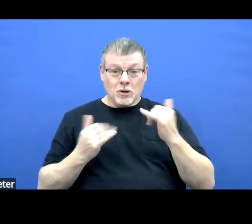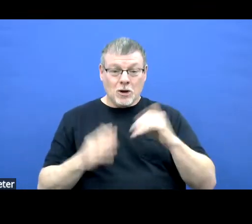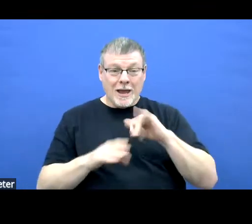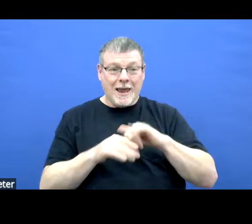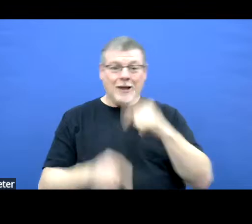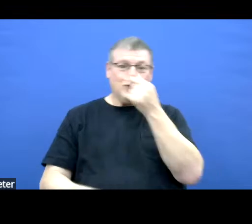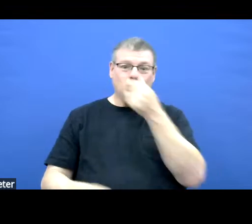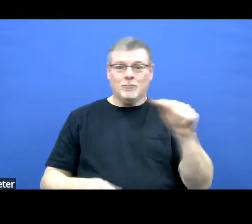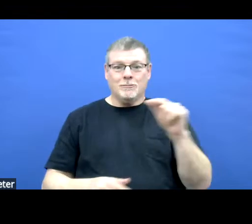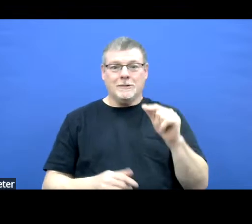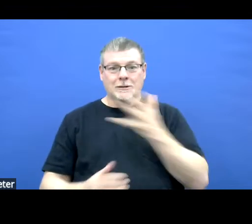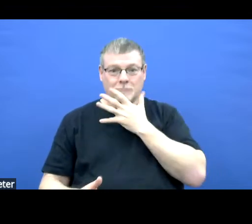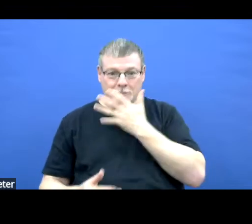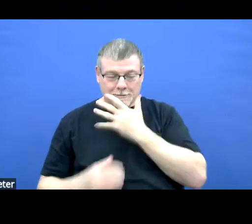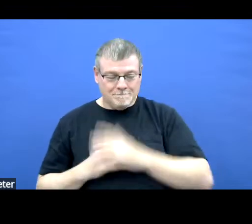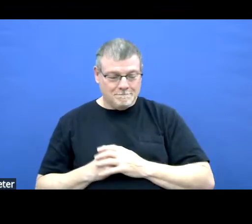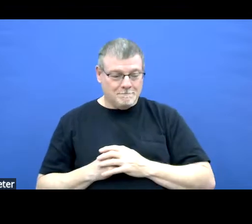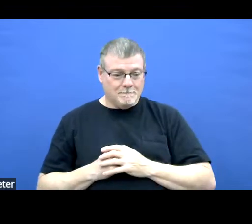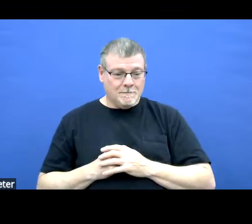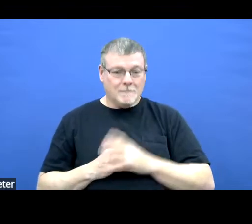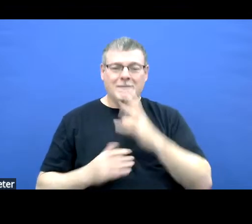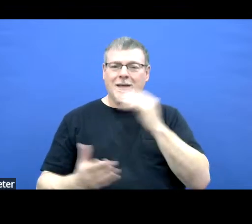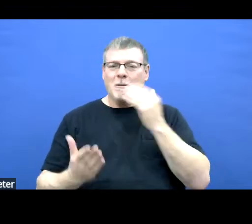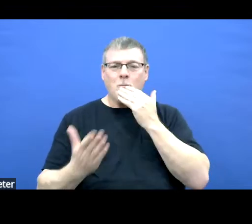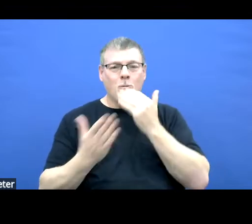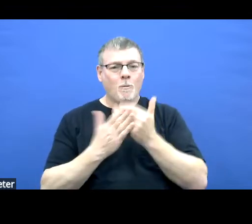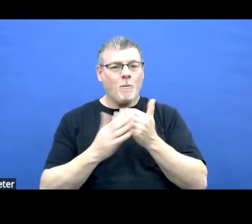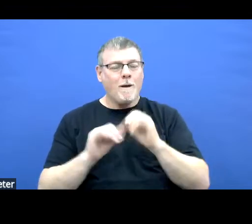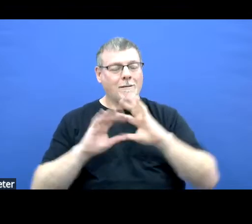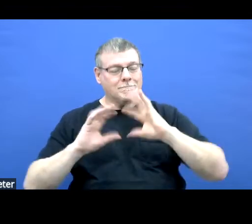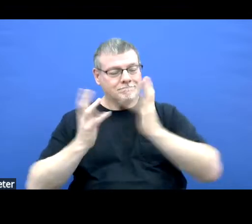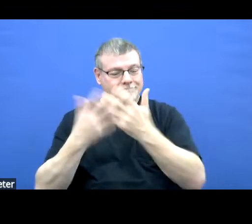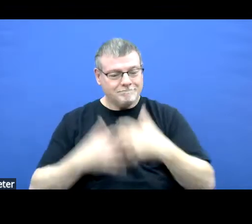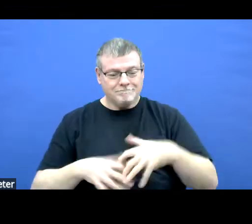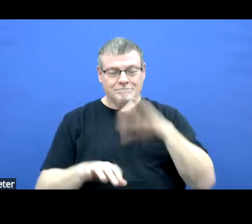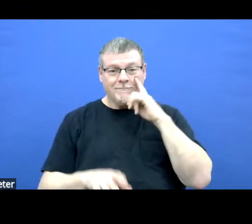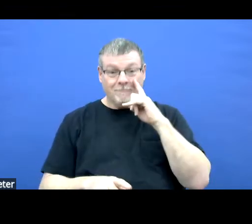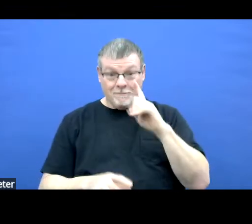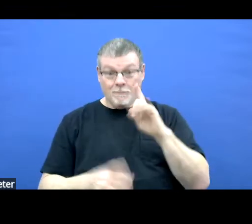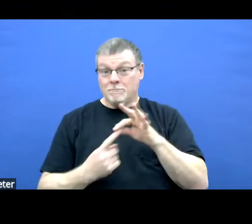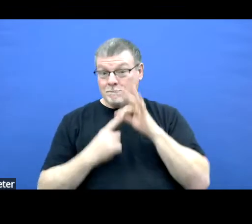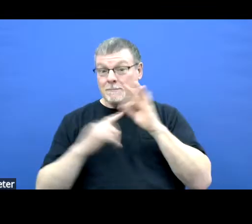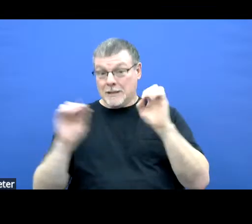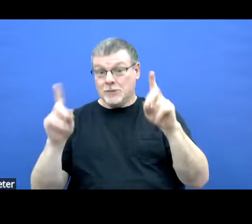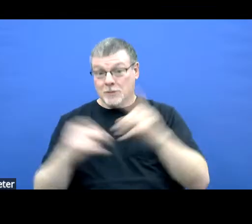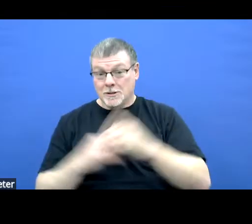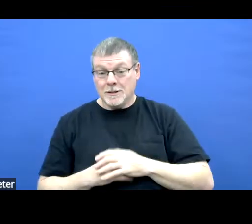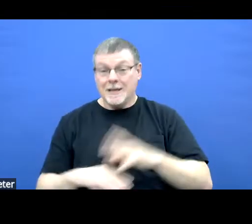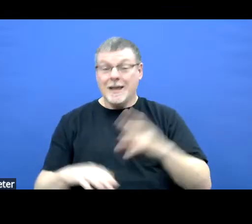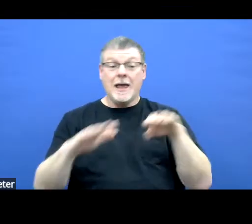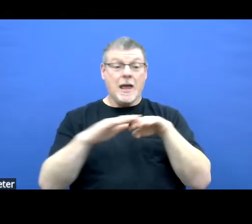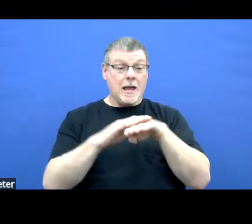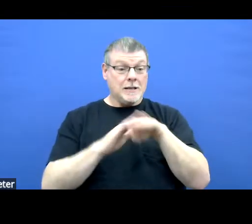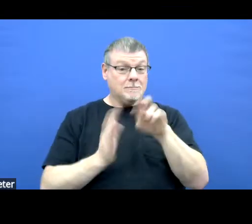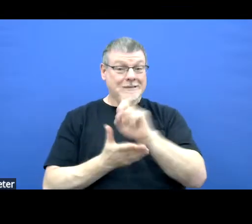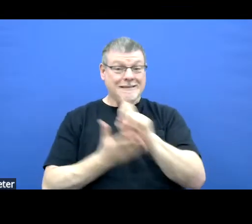grass. It's well suited for special education. An accessible